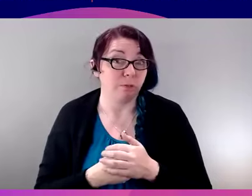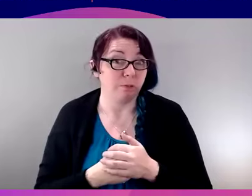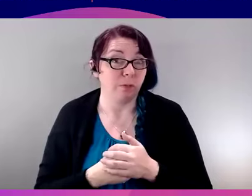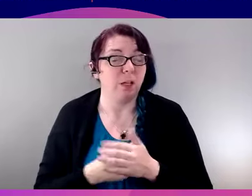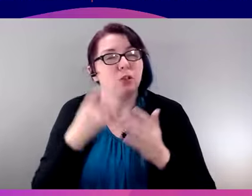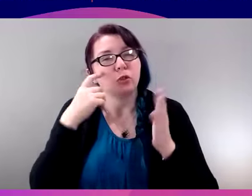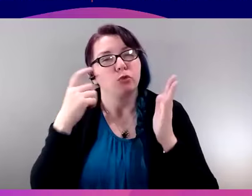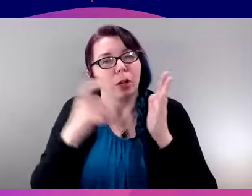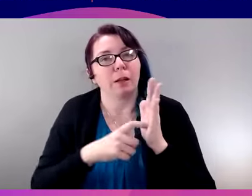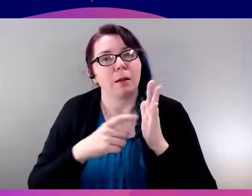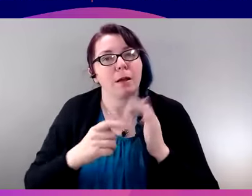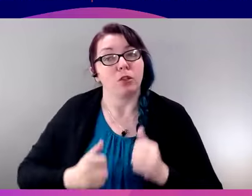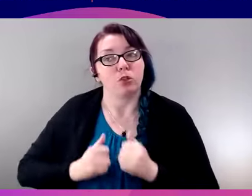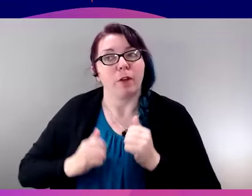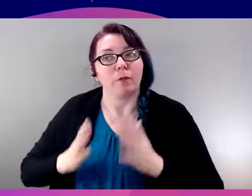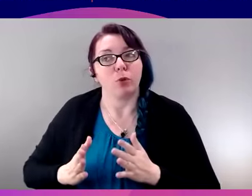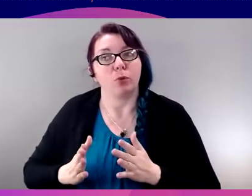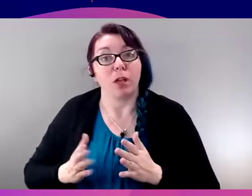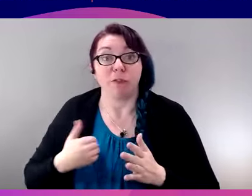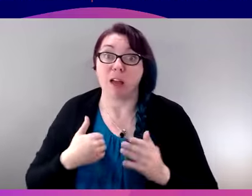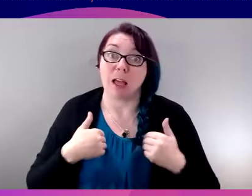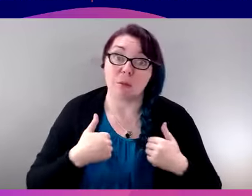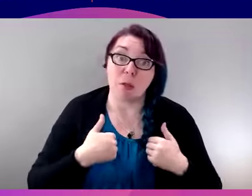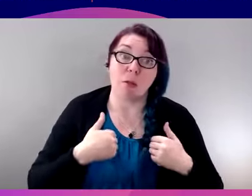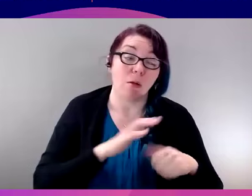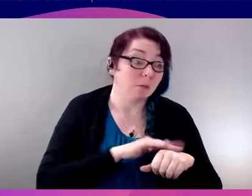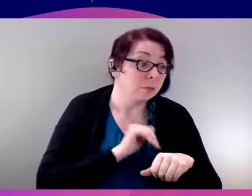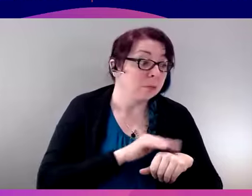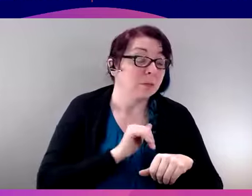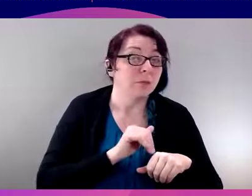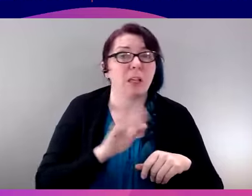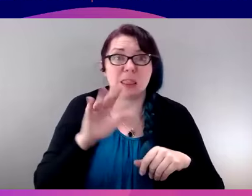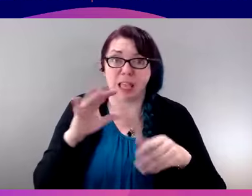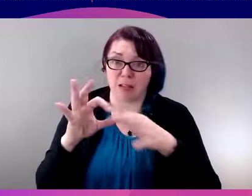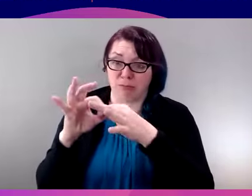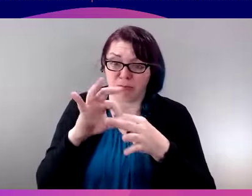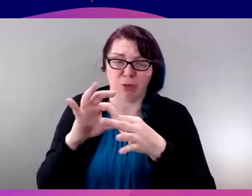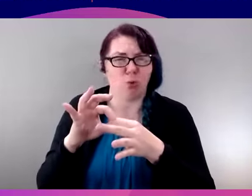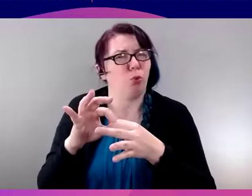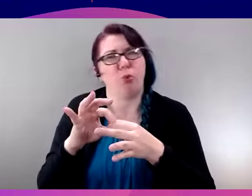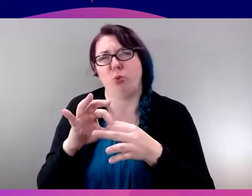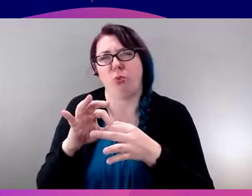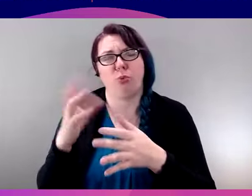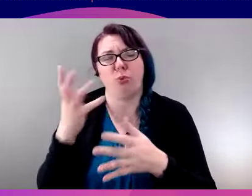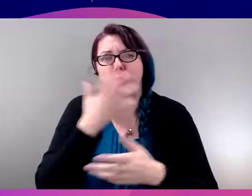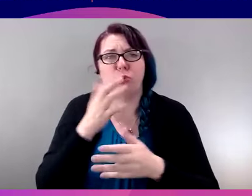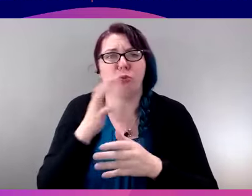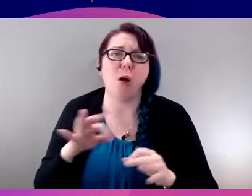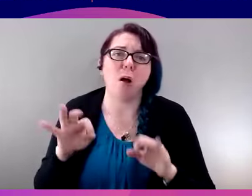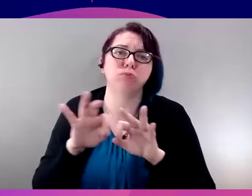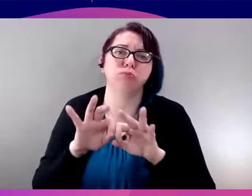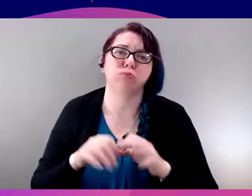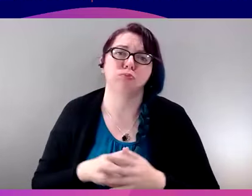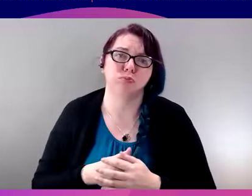survivors have with their animals. Sometimes survivors have shared with us that, when they have a reaction of, it's just a dog,